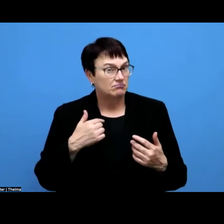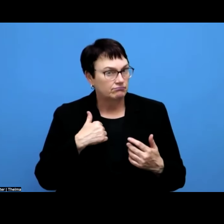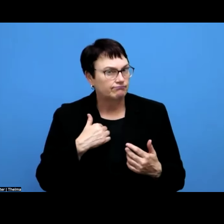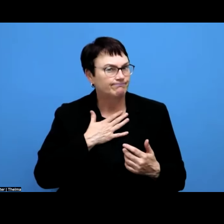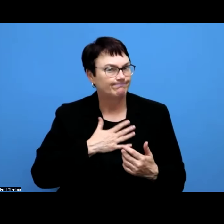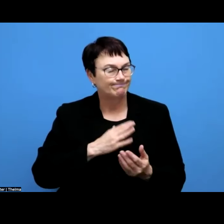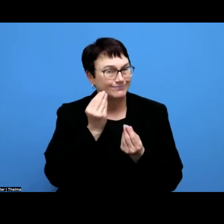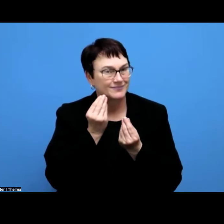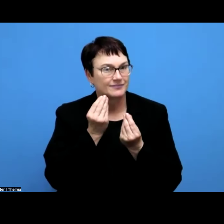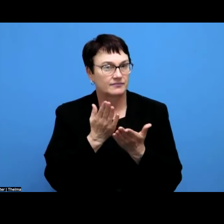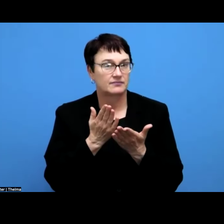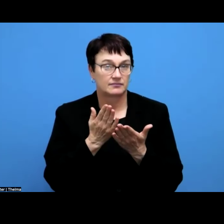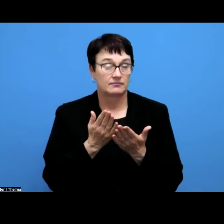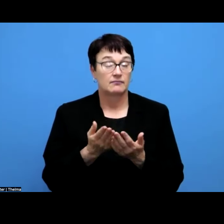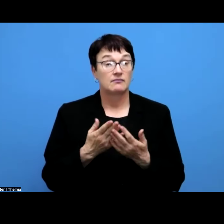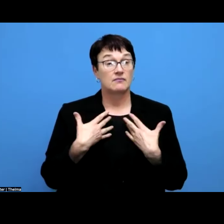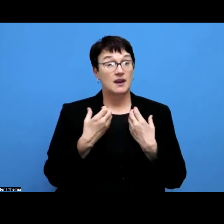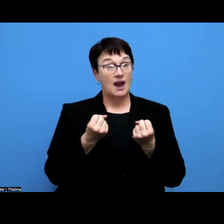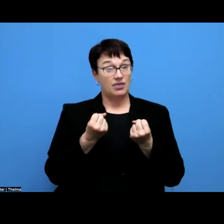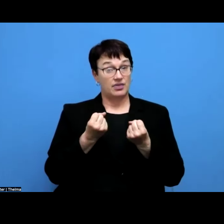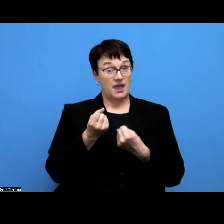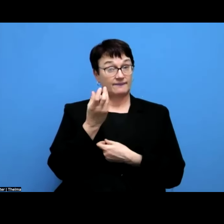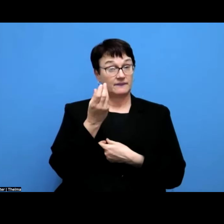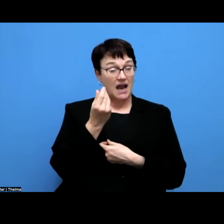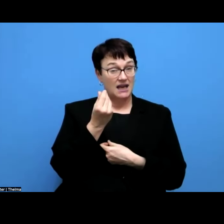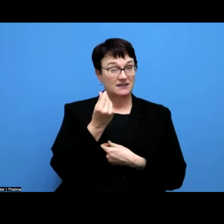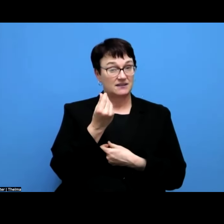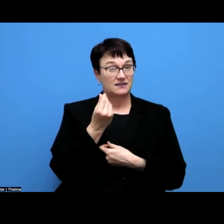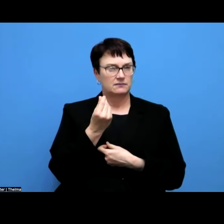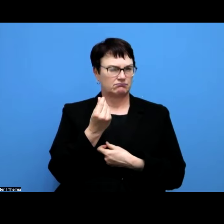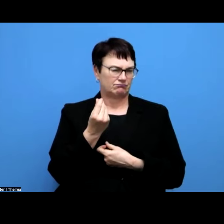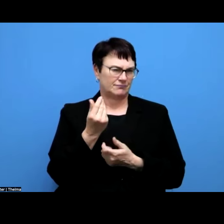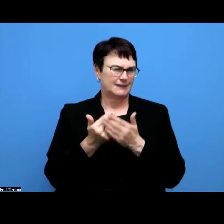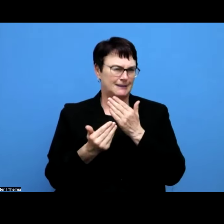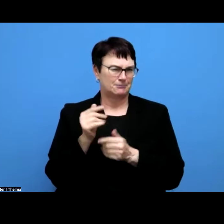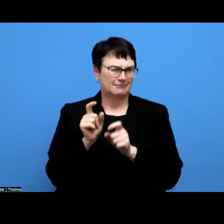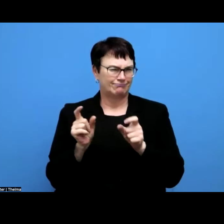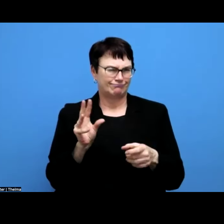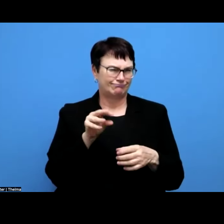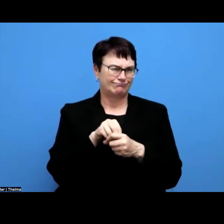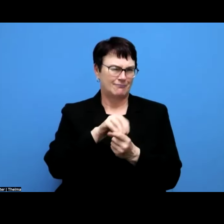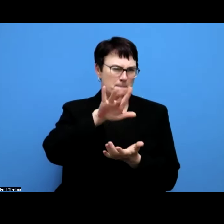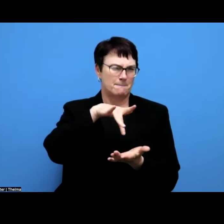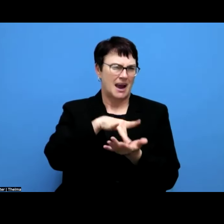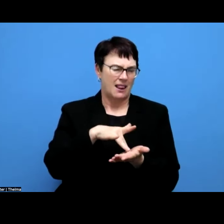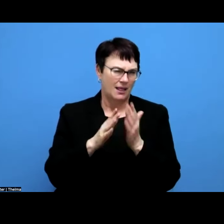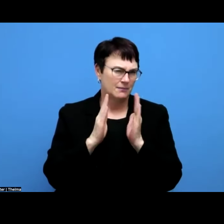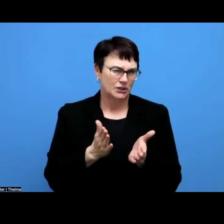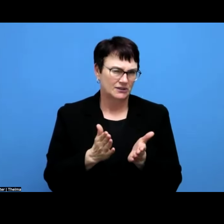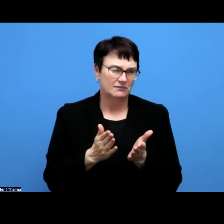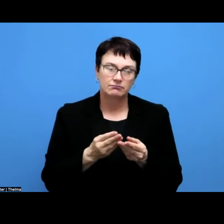at the heart of health financing is a smart investment in equity, efficiency, effectiveness,